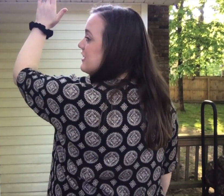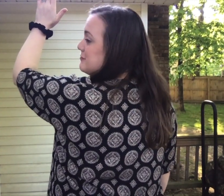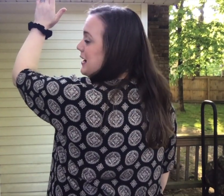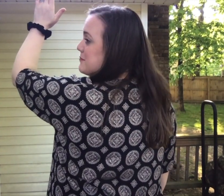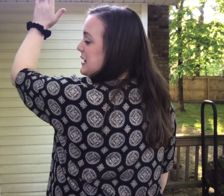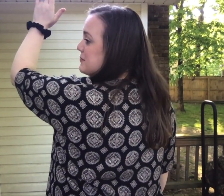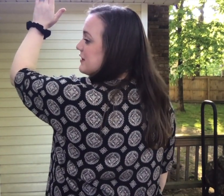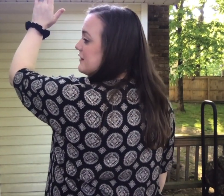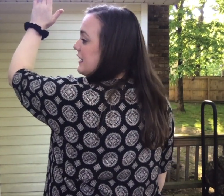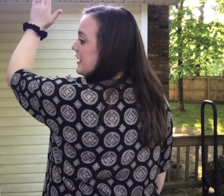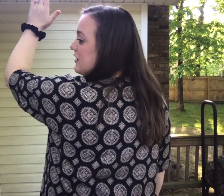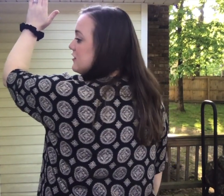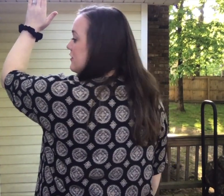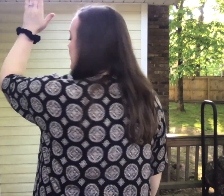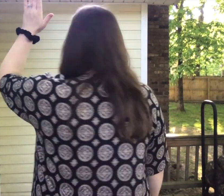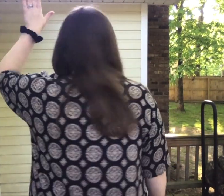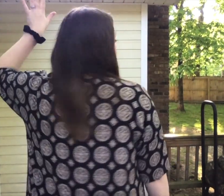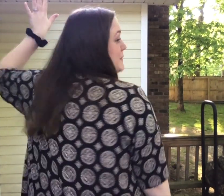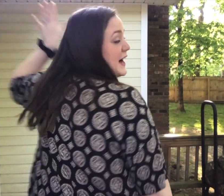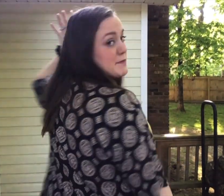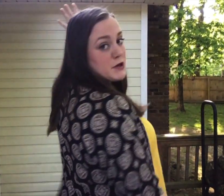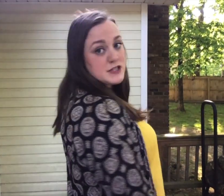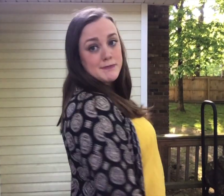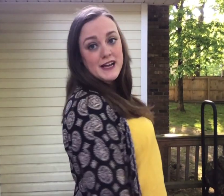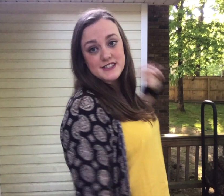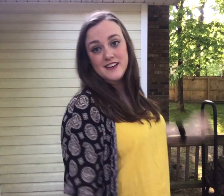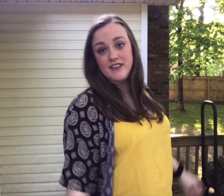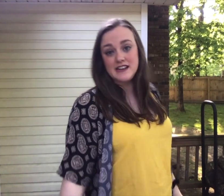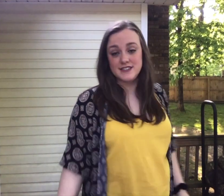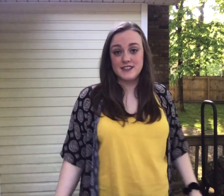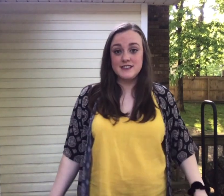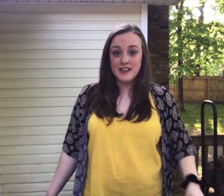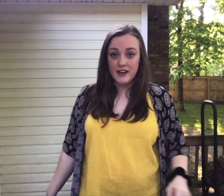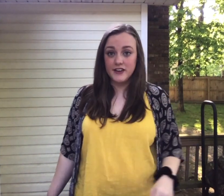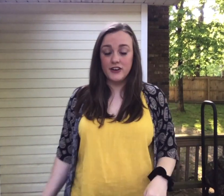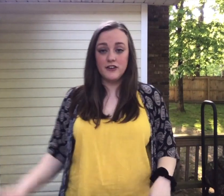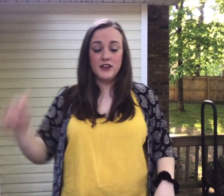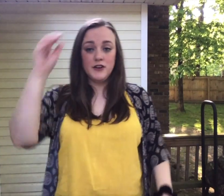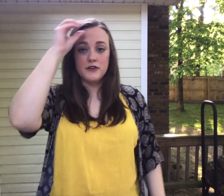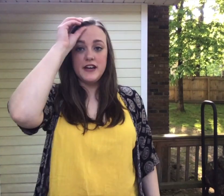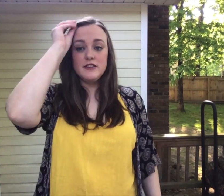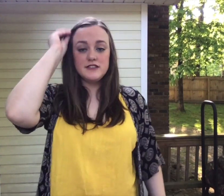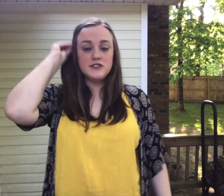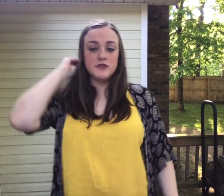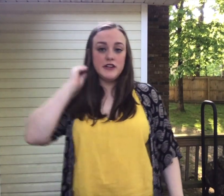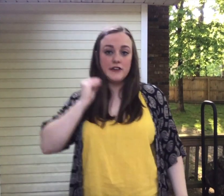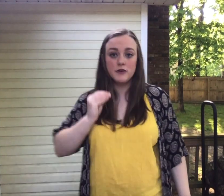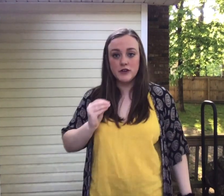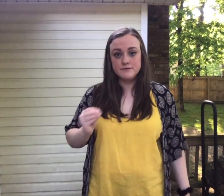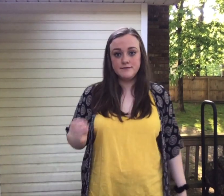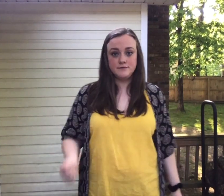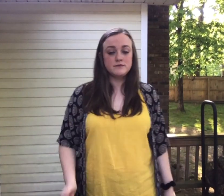my paper in the air. Okay, that's my perspective as the signer. Okay, let's do another one.